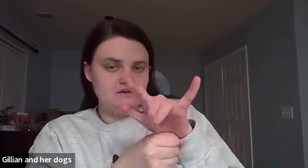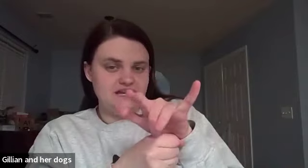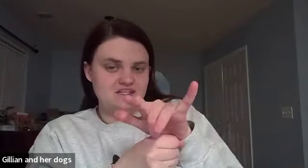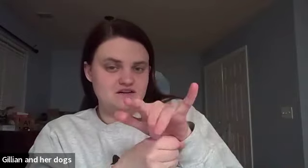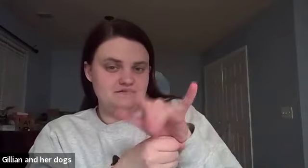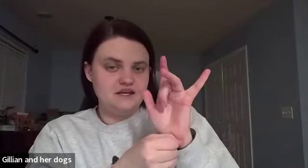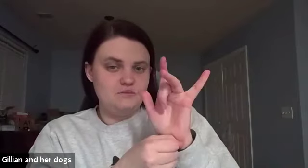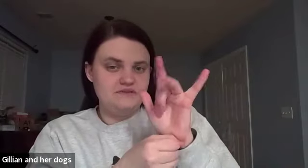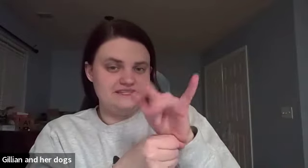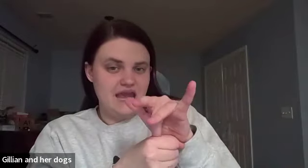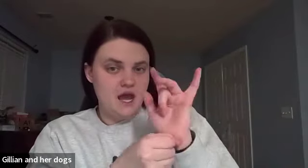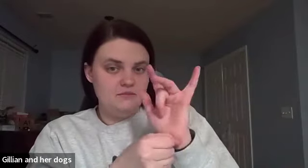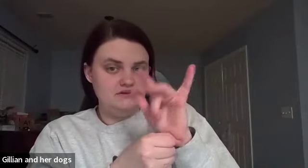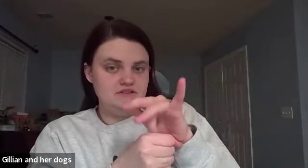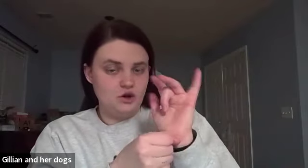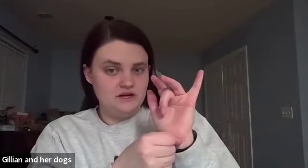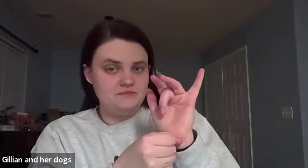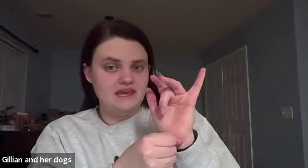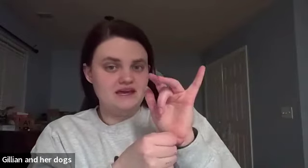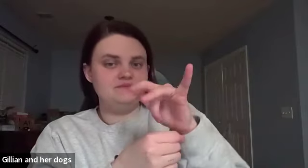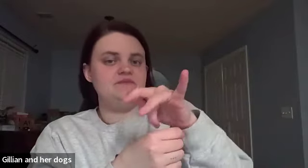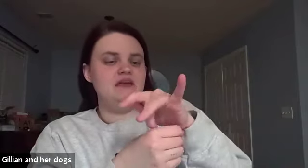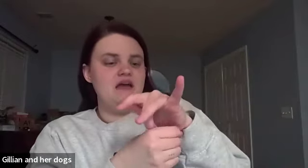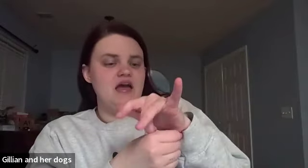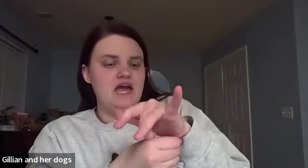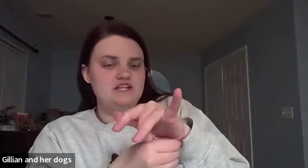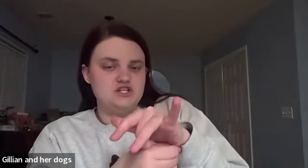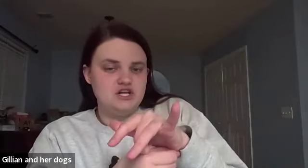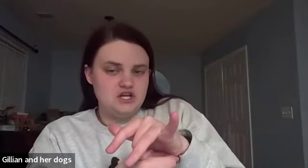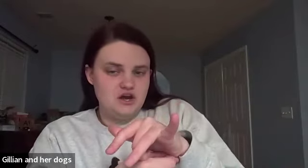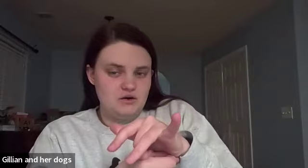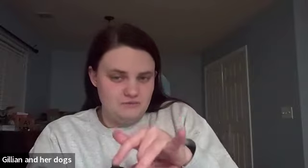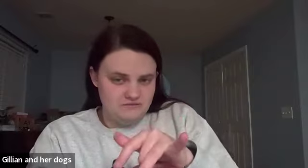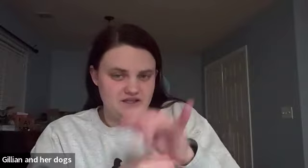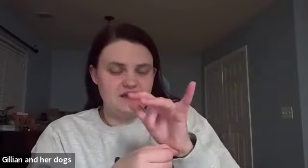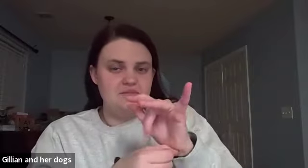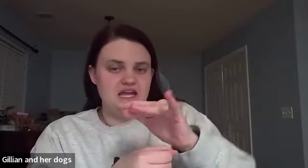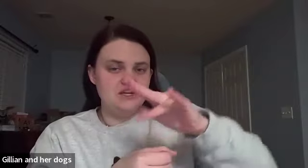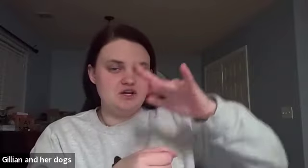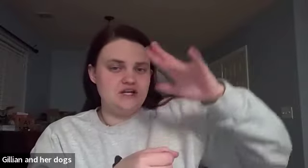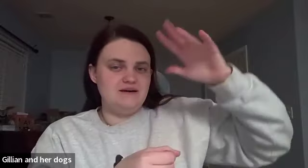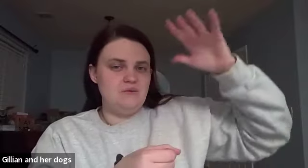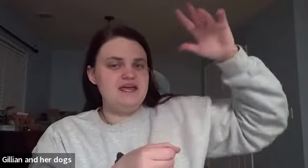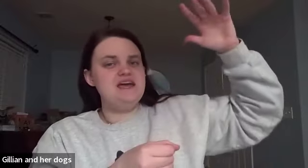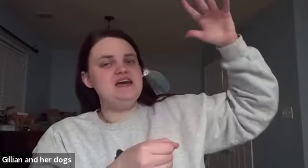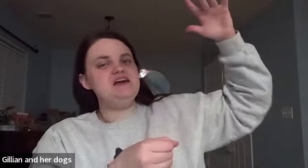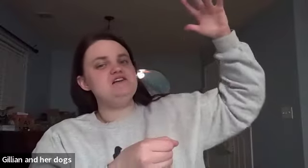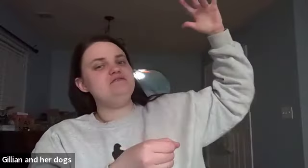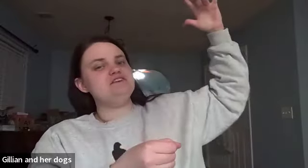finger, like it's gonna flick open the tab to open up the can. And you're gonna go flick up and you're gonna wiggle your